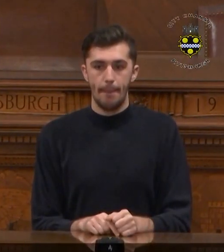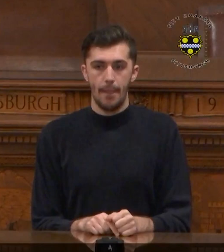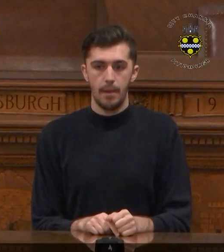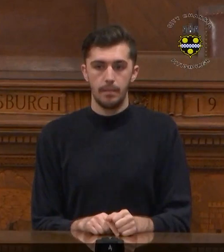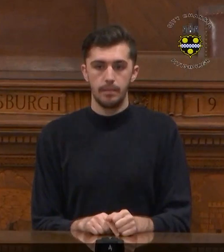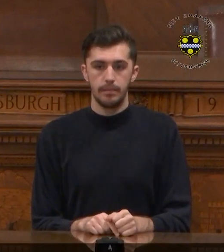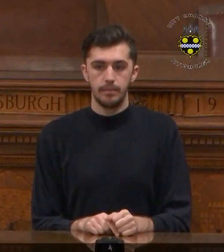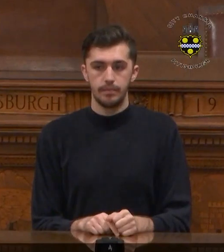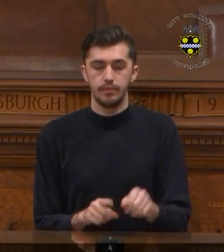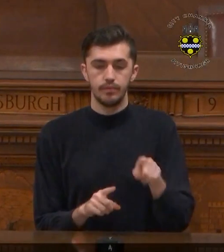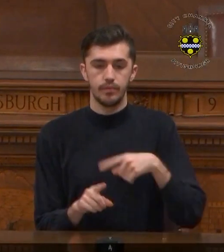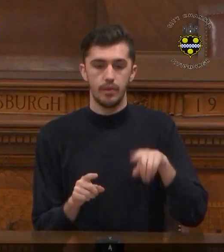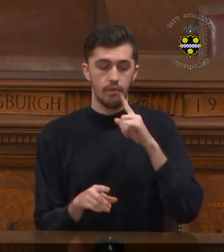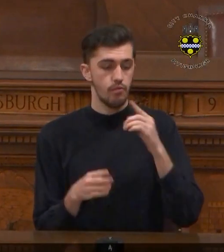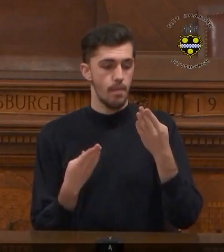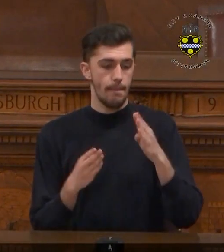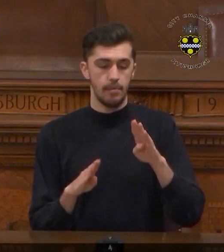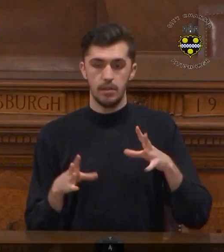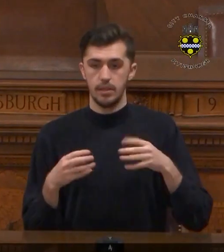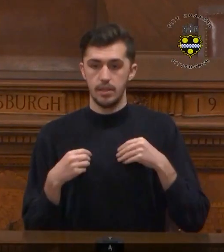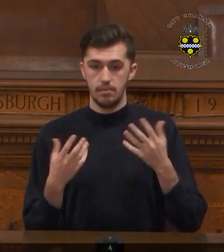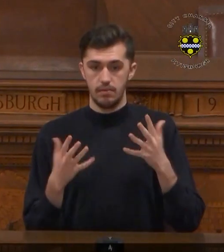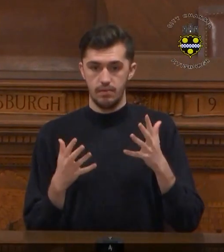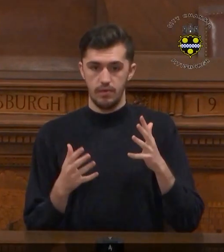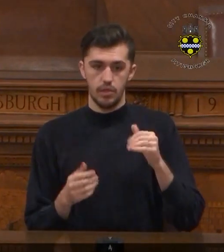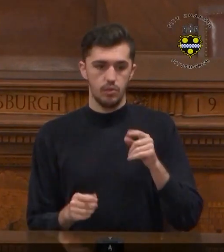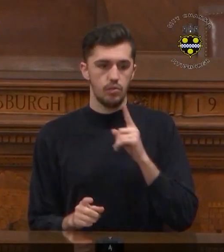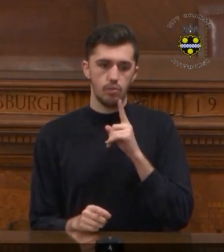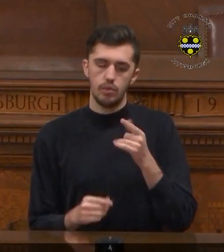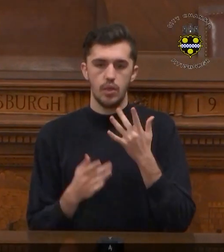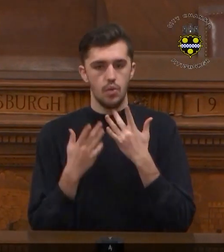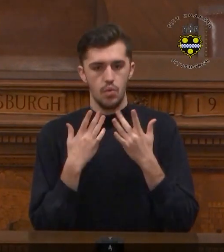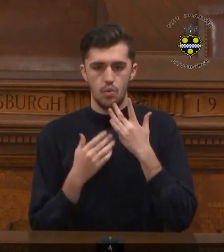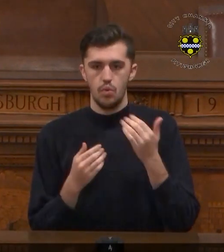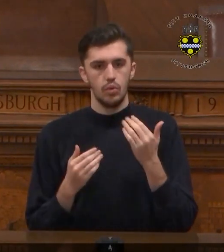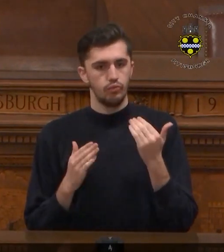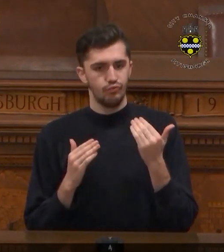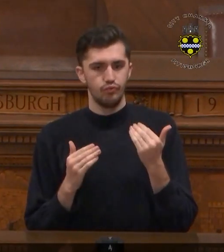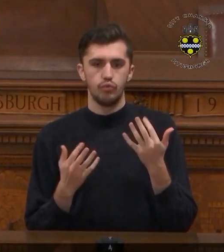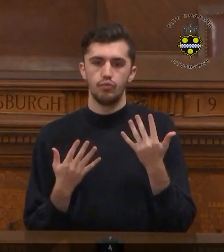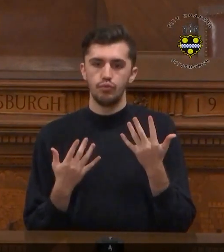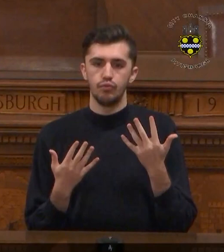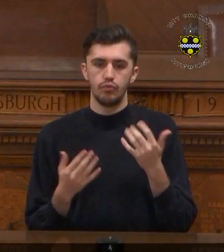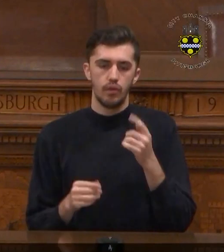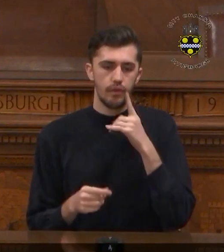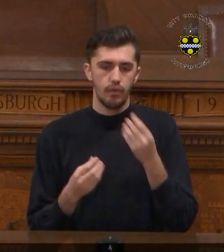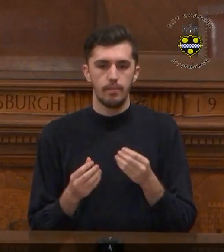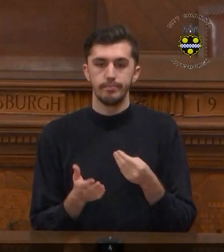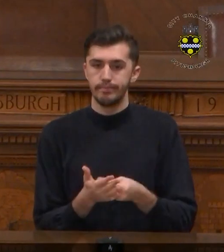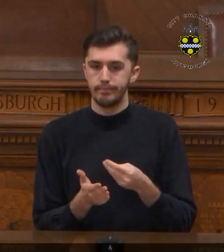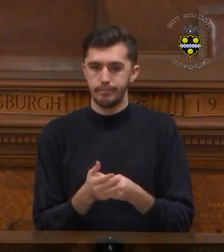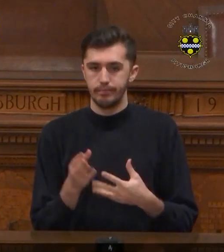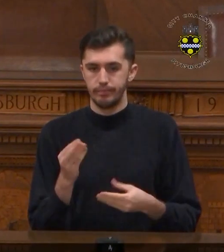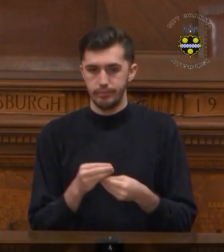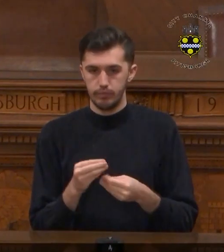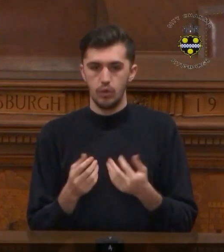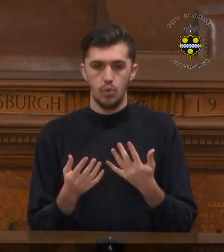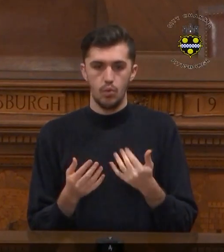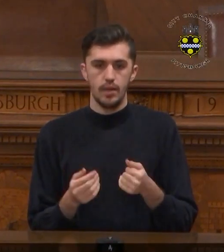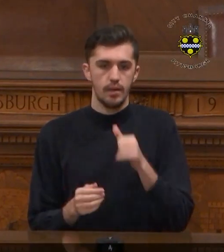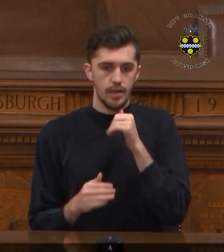accepted that was higher than originally anticipated and for additional sources of funding but not to exceed